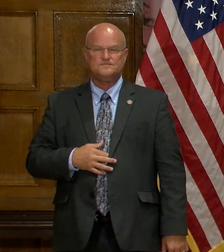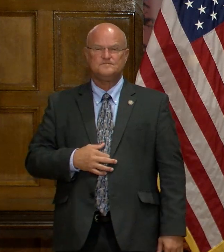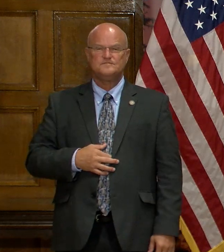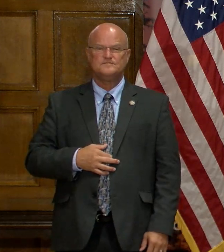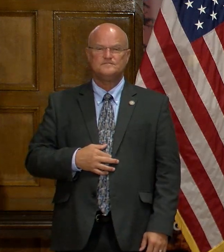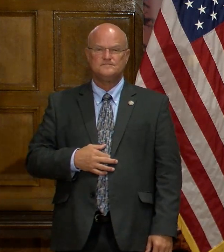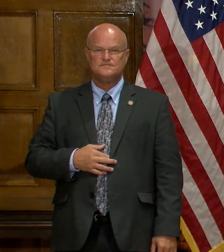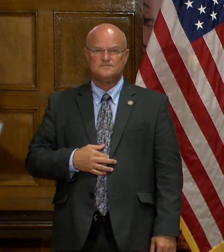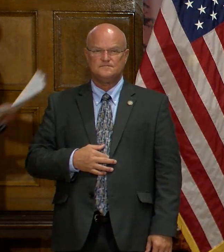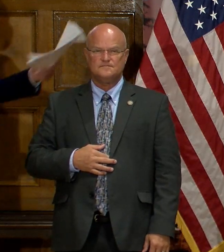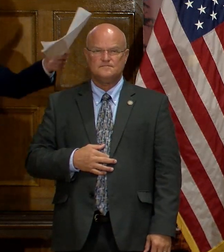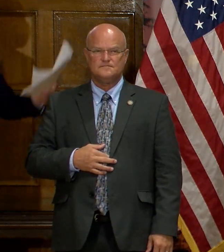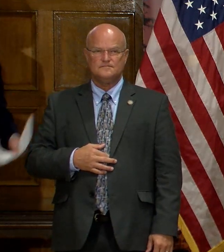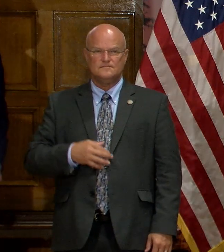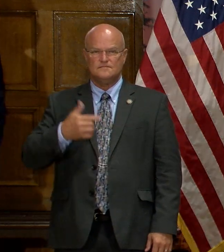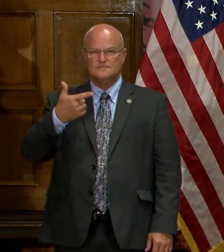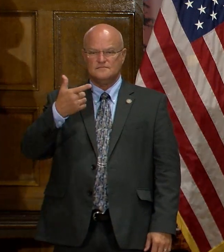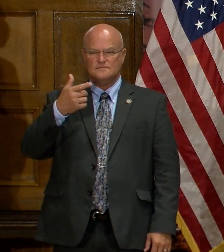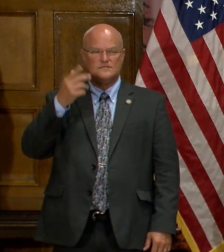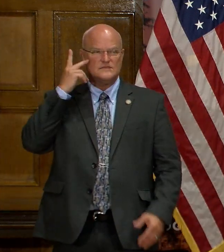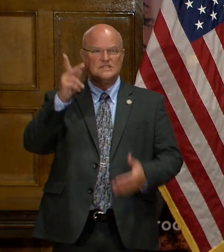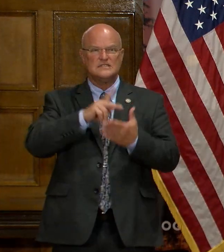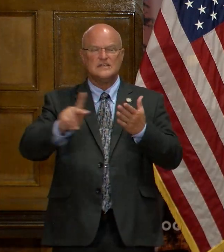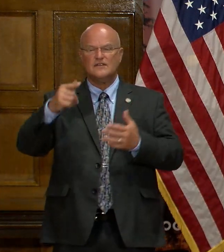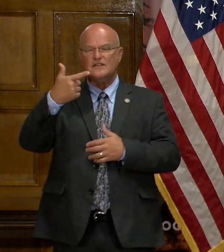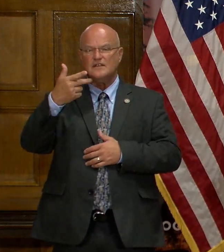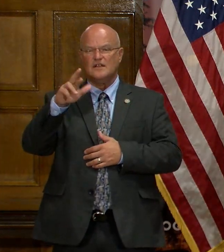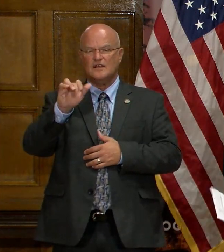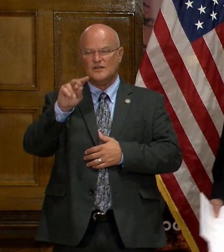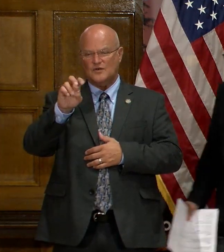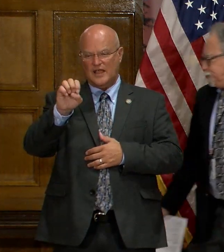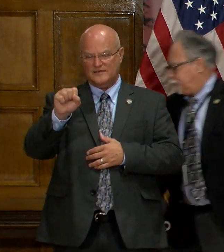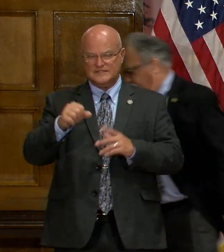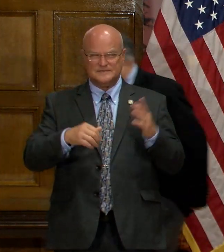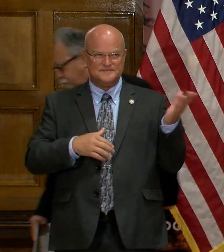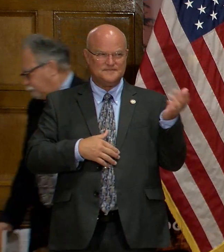you, sir. Secretary Grace. Excuse me, Secretary Grace.